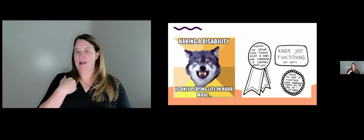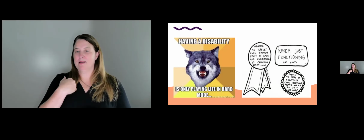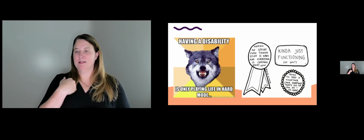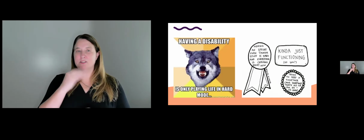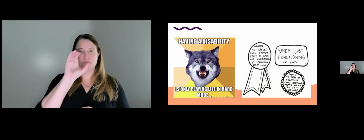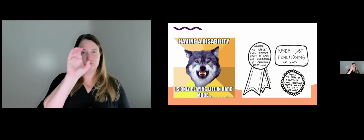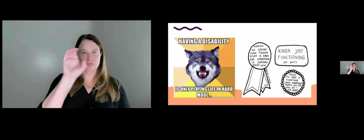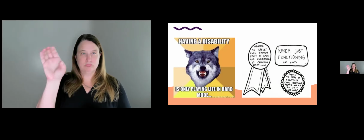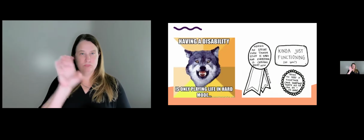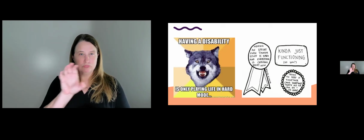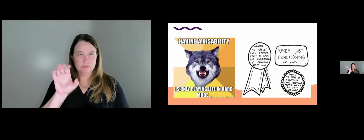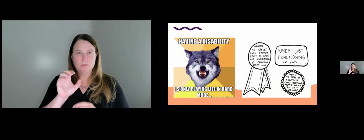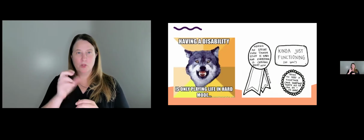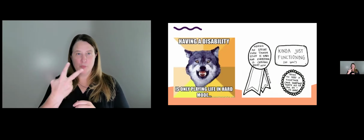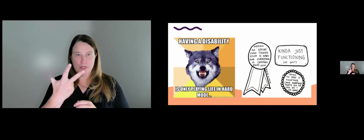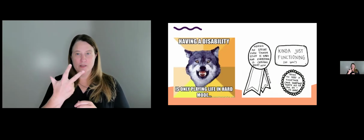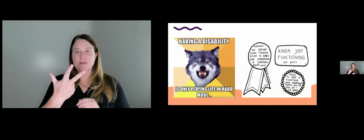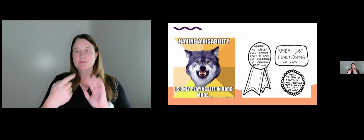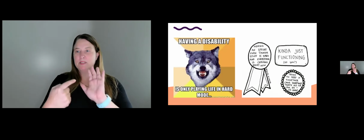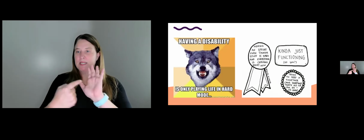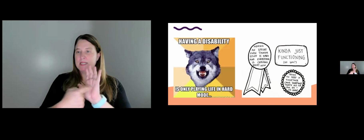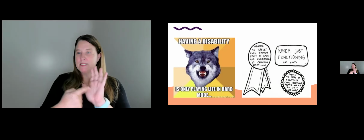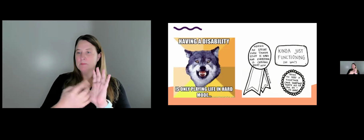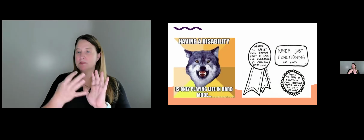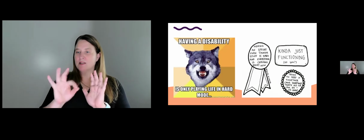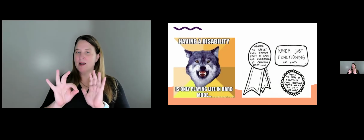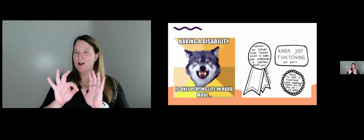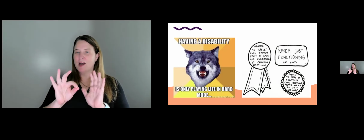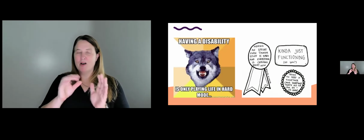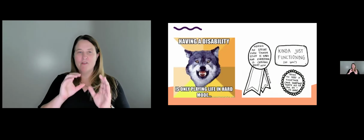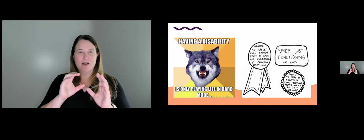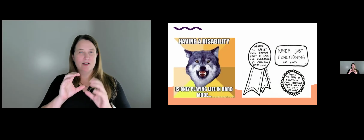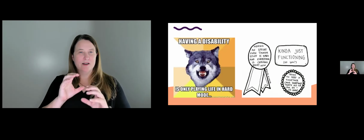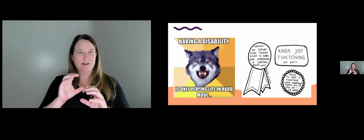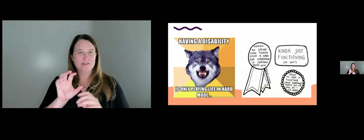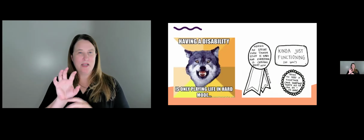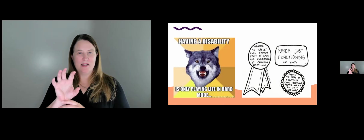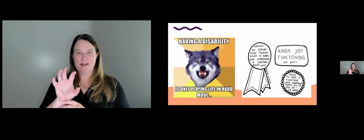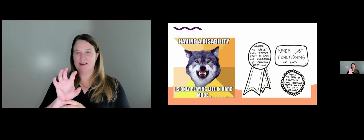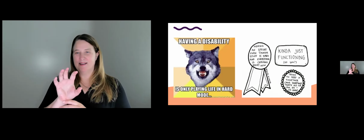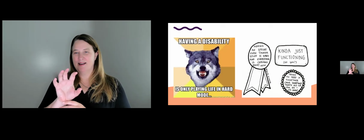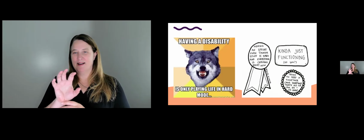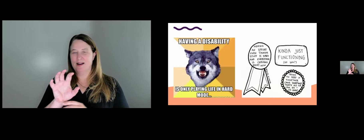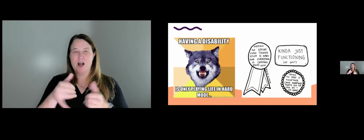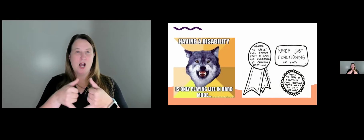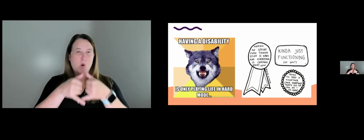Second example here, I have several little diagrams here.